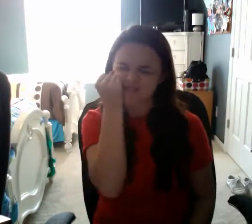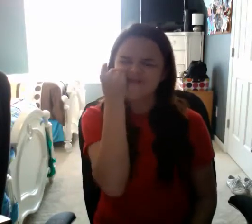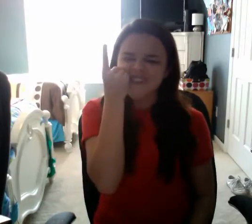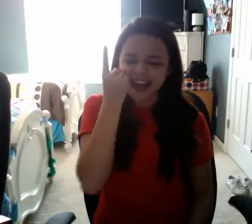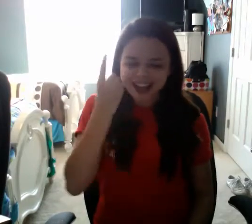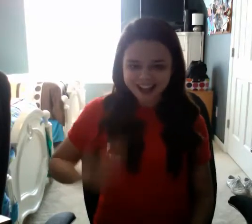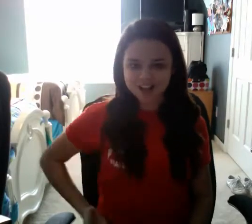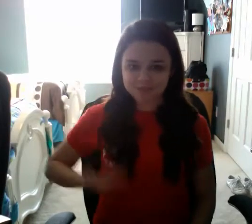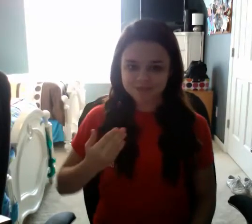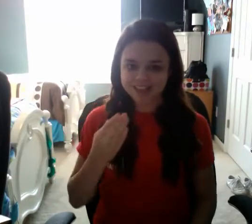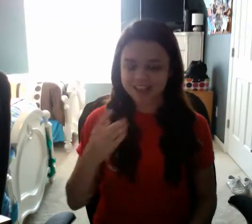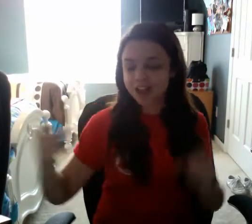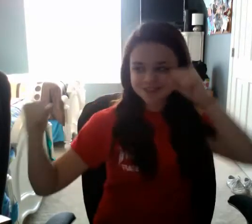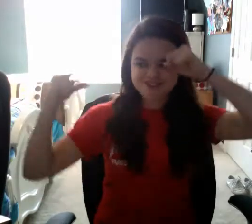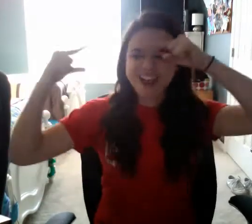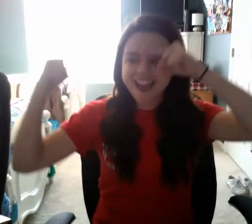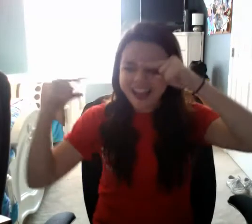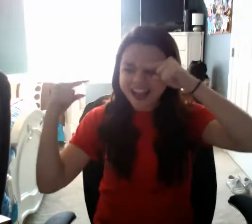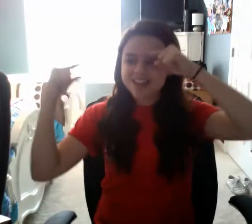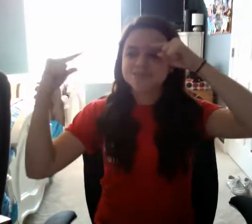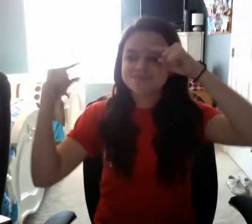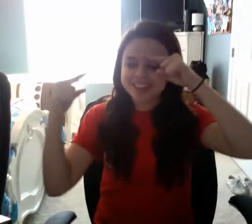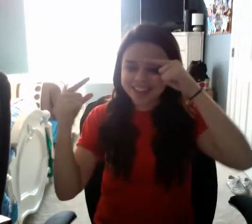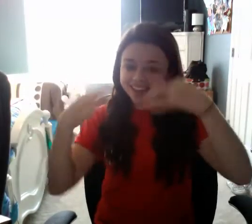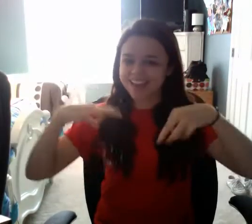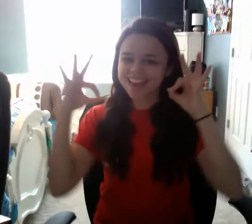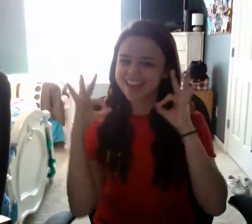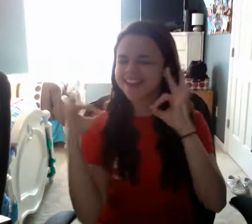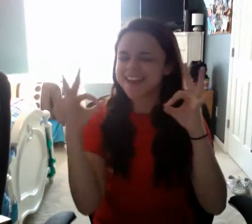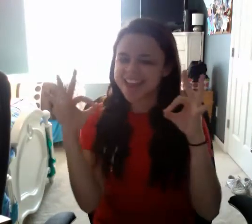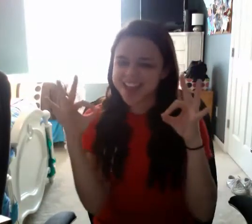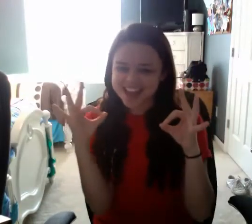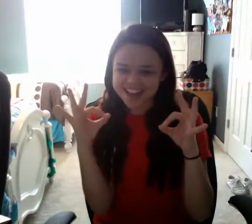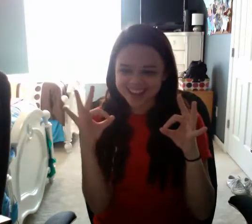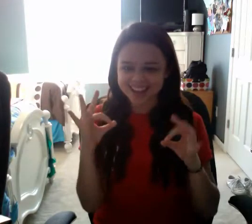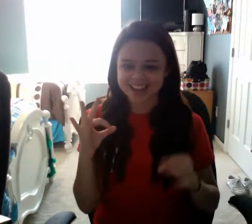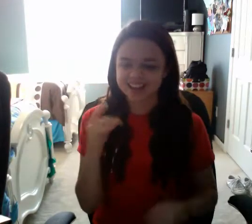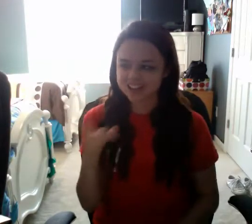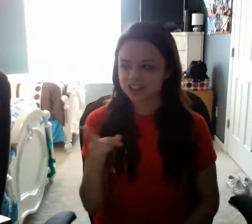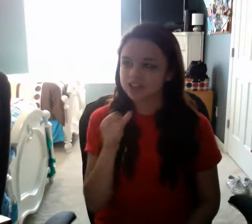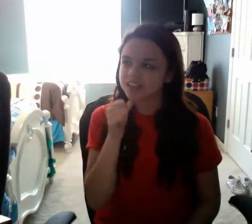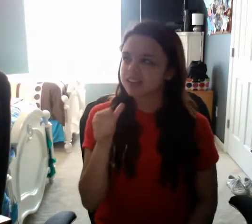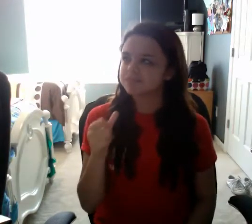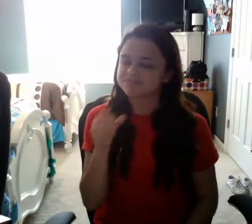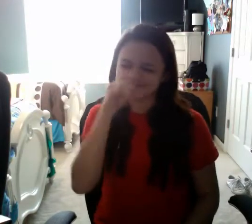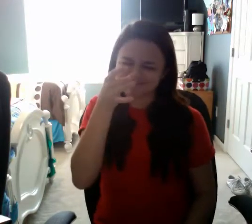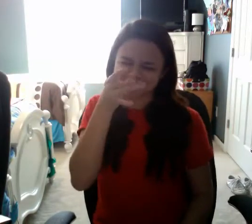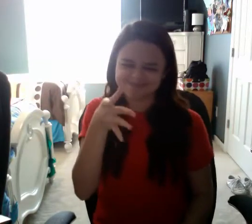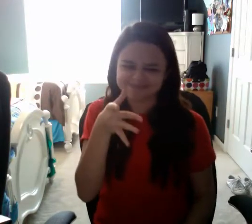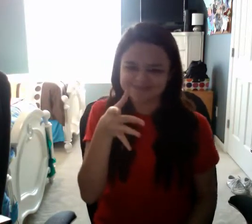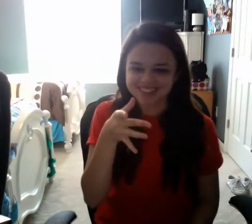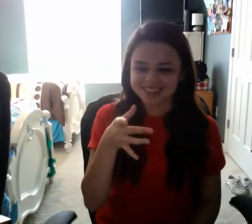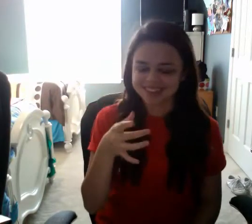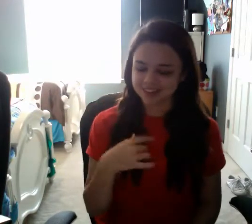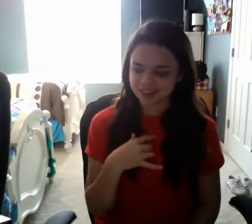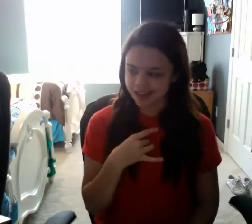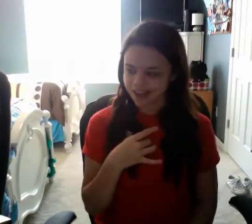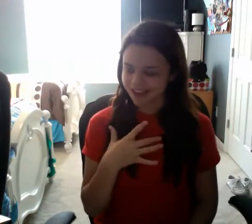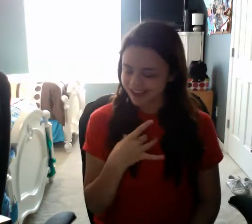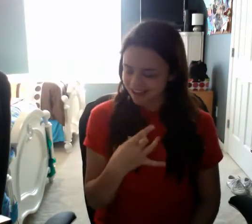you found me, you found me I guess you didn't care, and I guess I liked that And